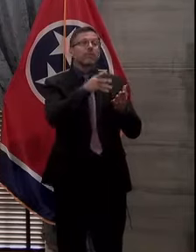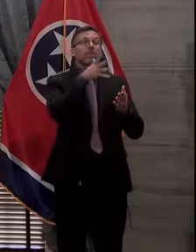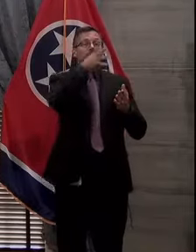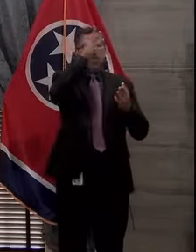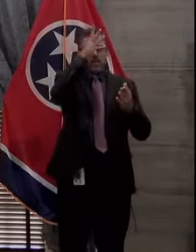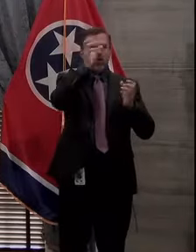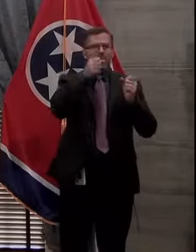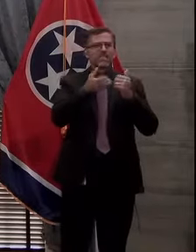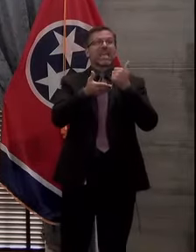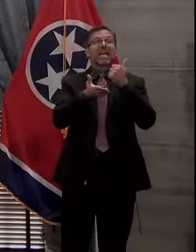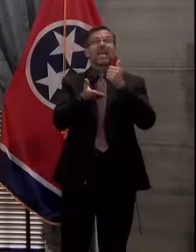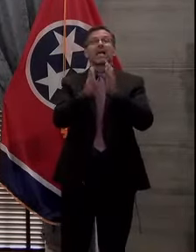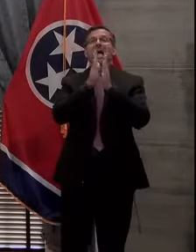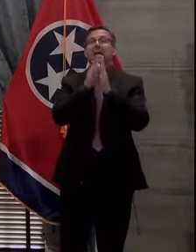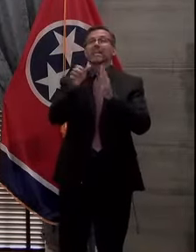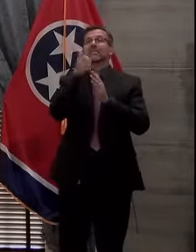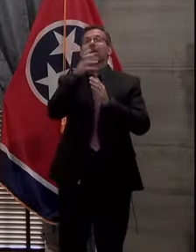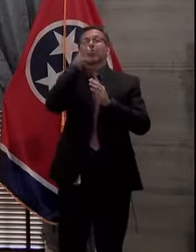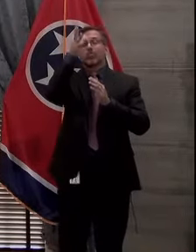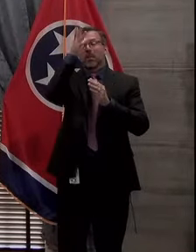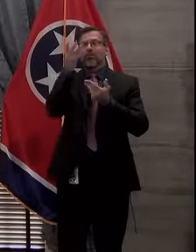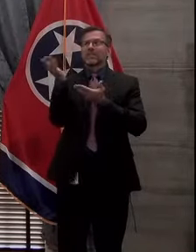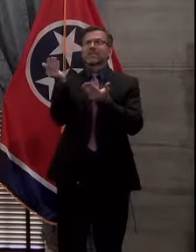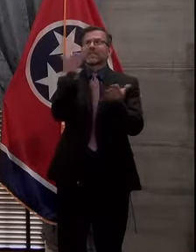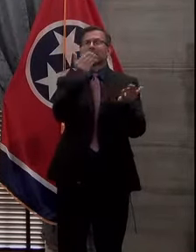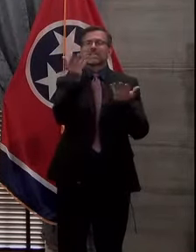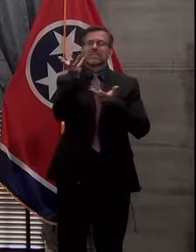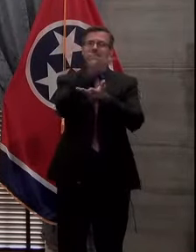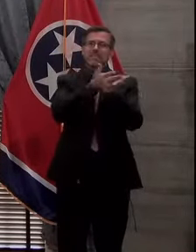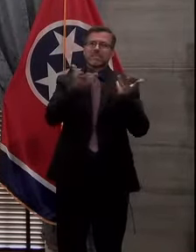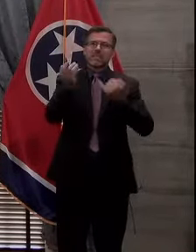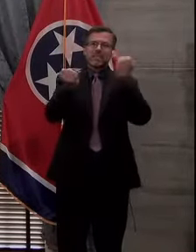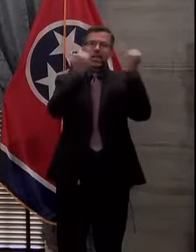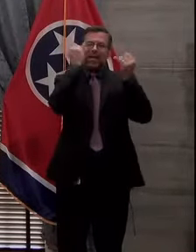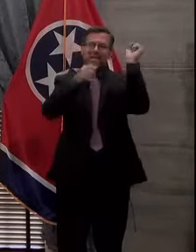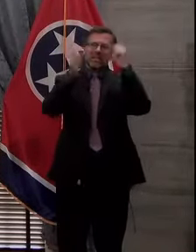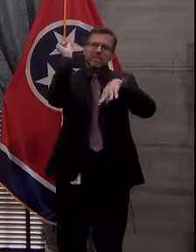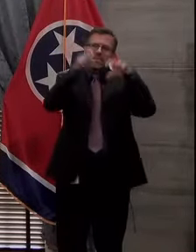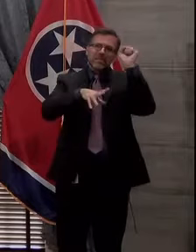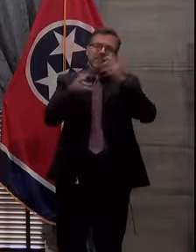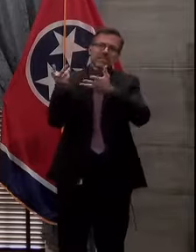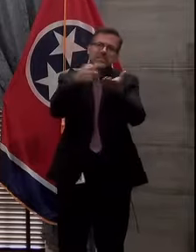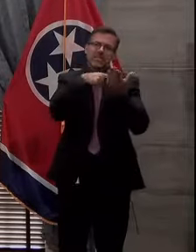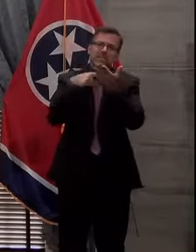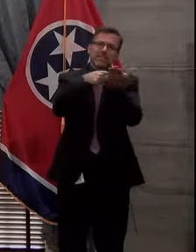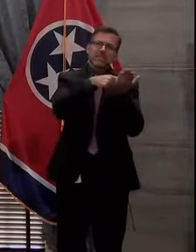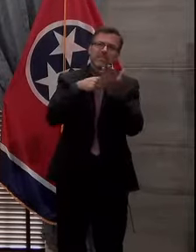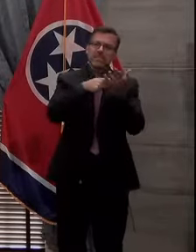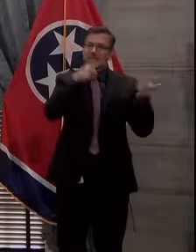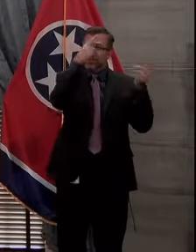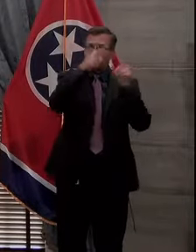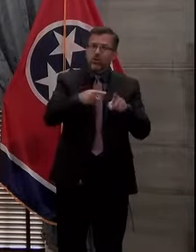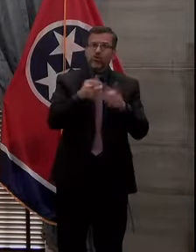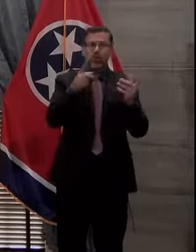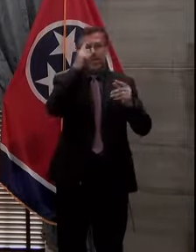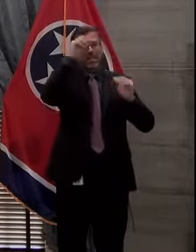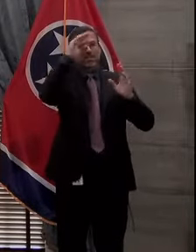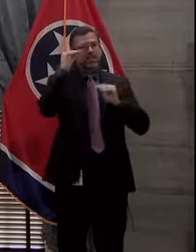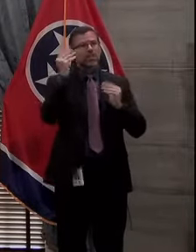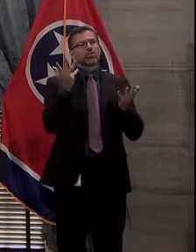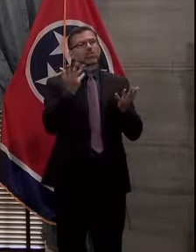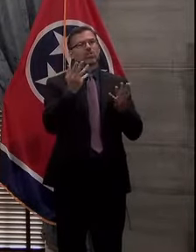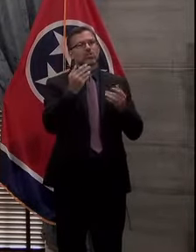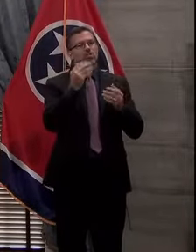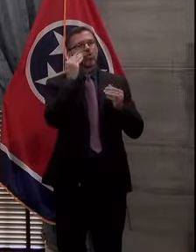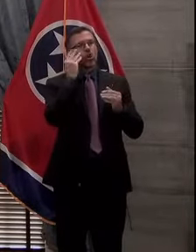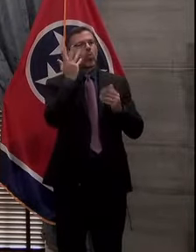teachers talking to parents. Again, trying to get to that grain size where families can understand what the expectations are and what to expect as the school year